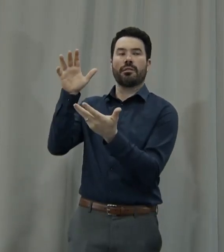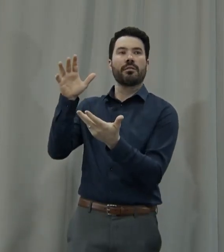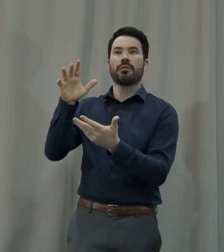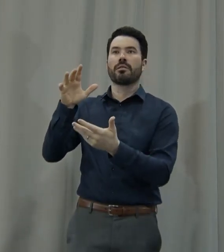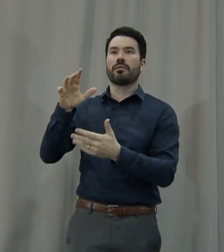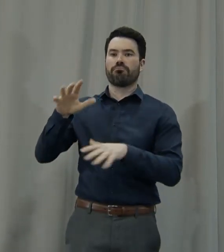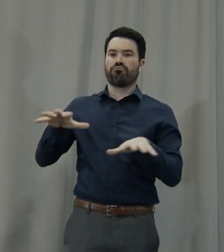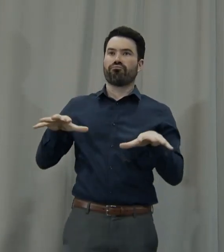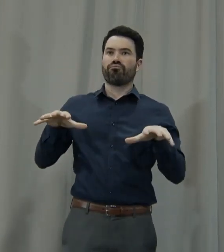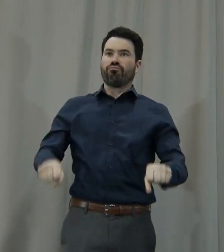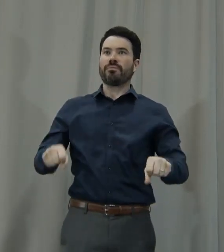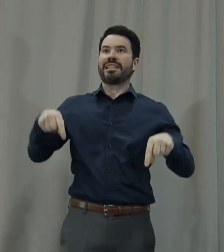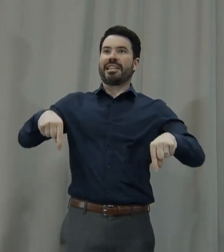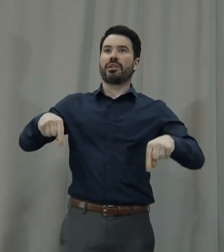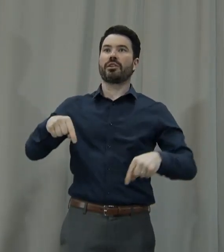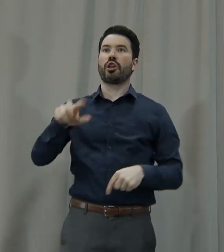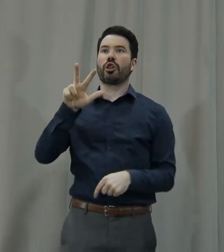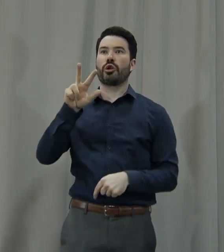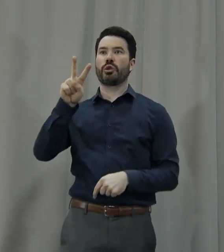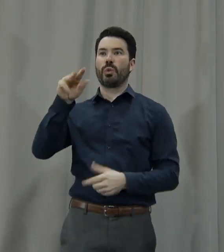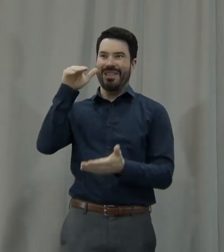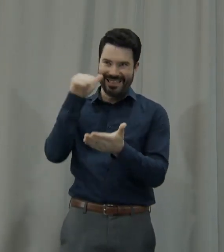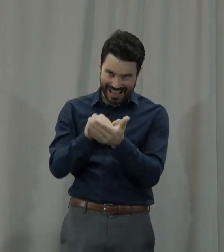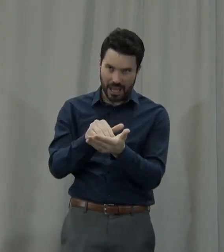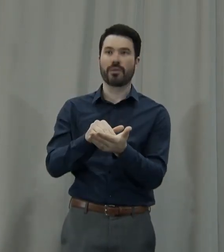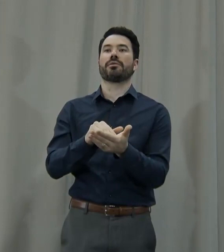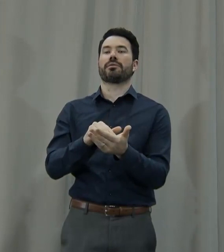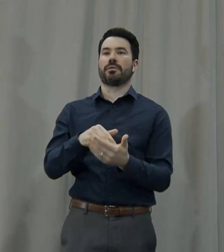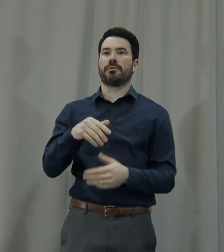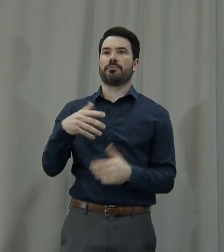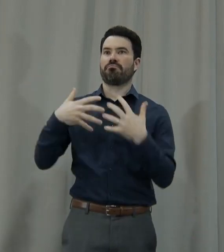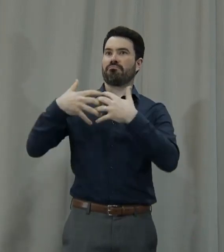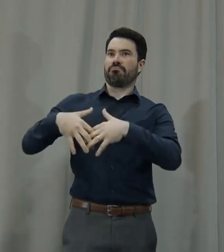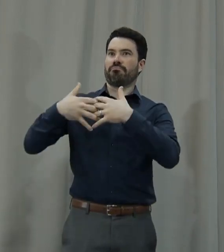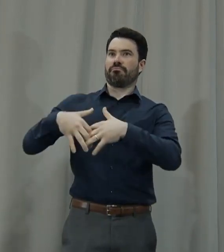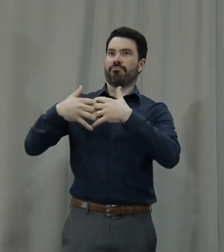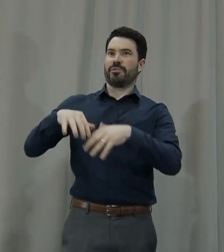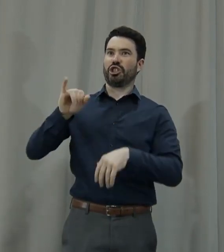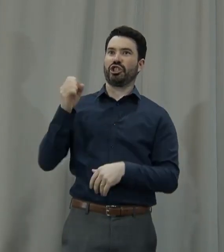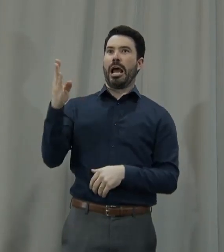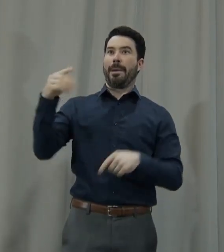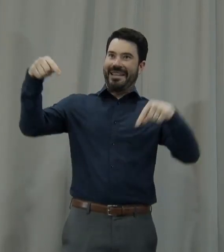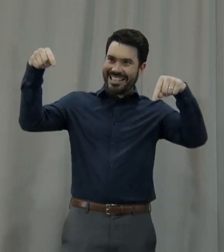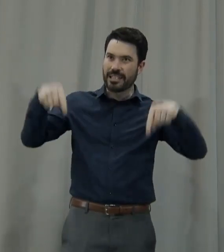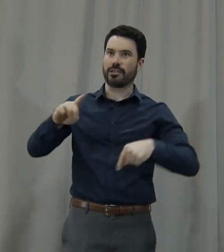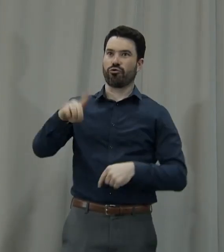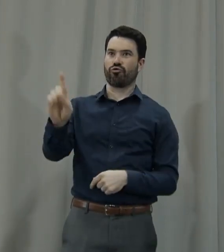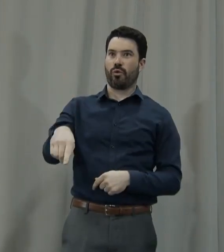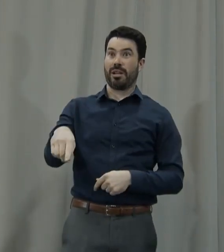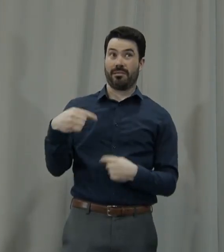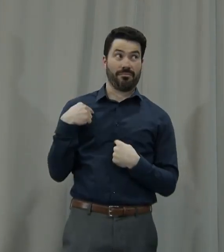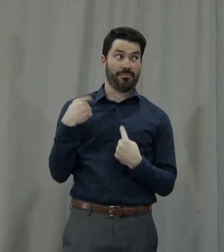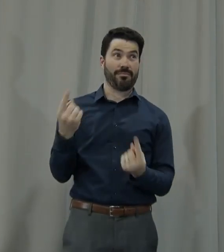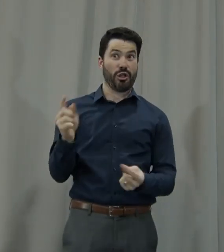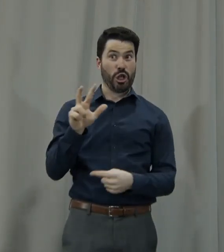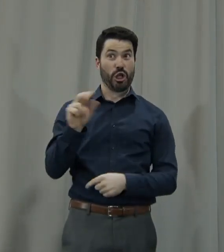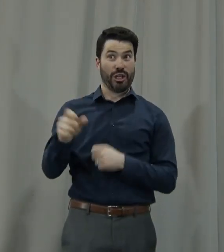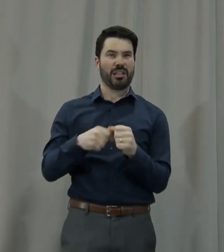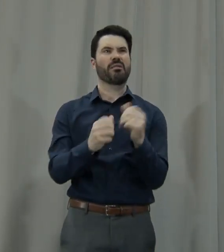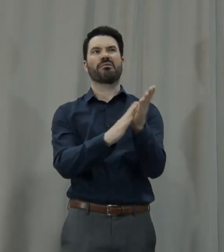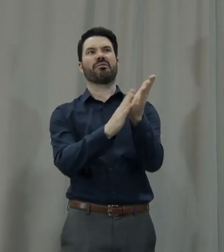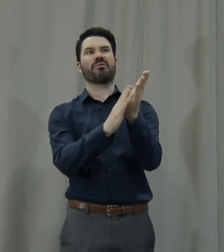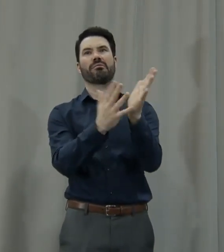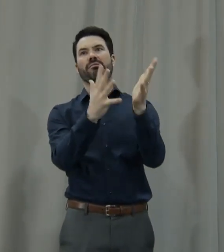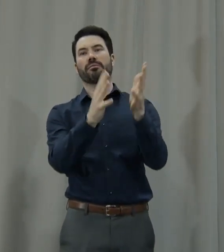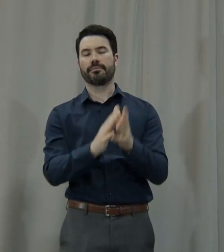auto jobs in the first auto plant in Detroit in nearly 30 years. And probably a little-known